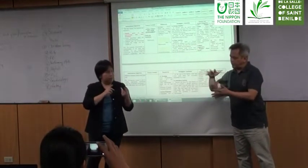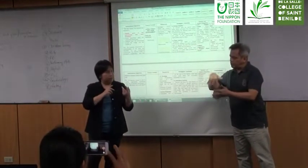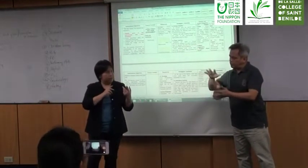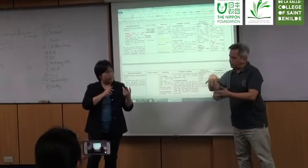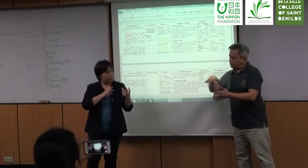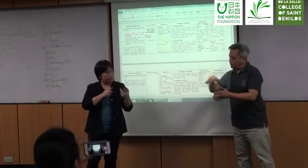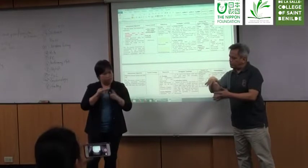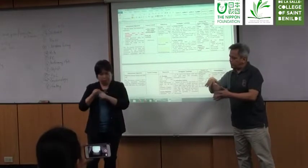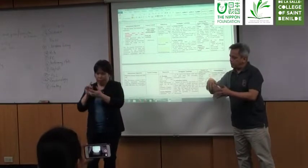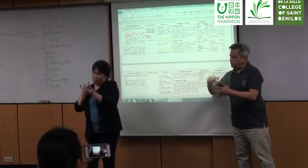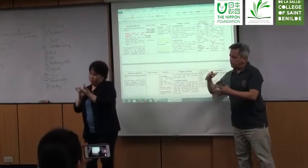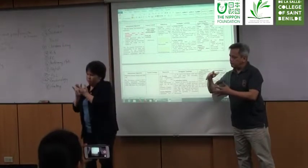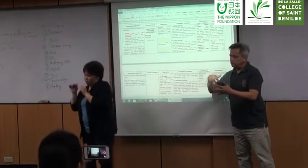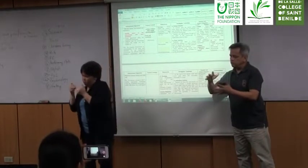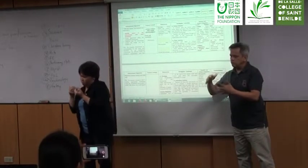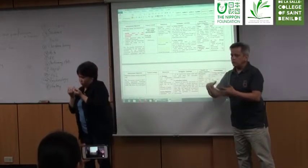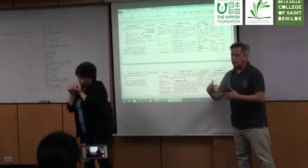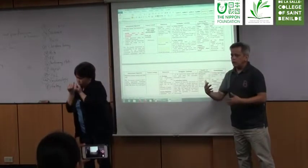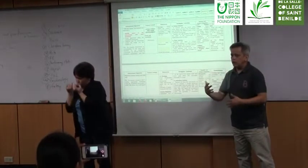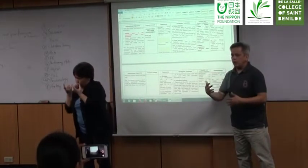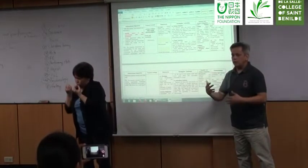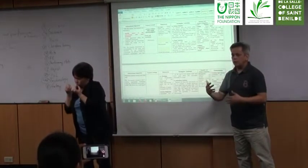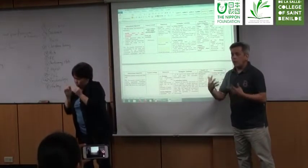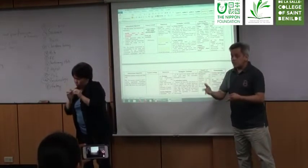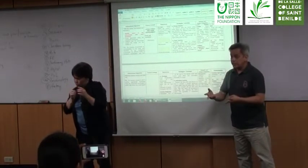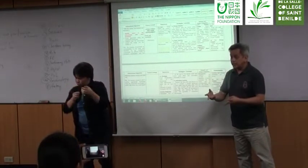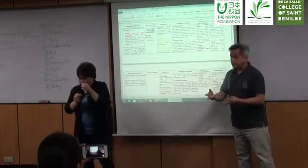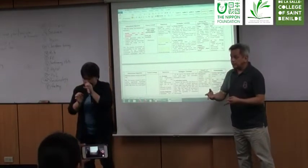we're trying to look at the website and then